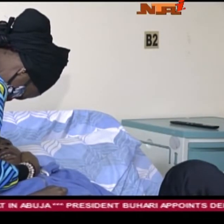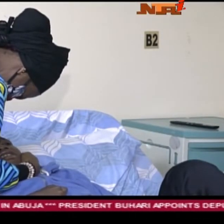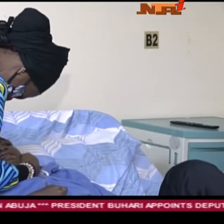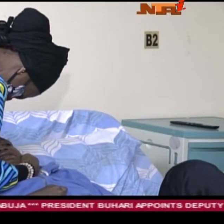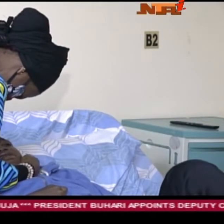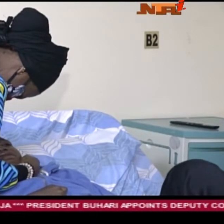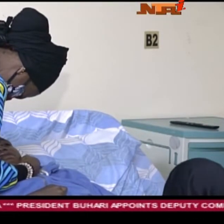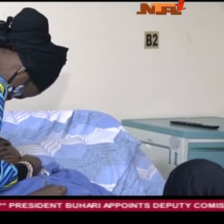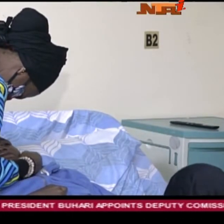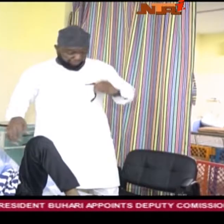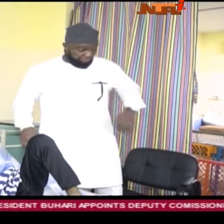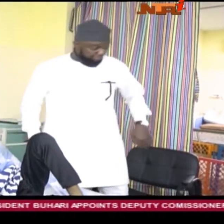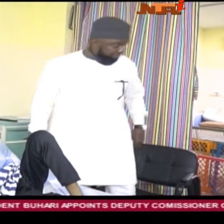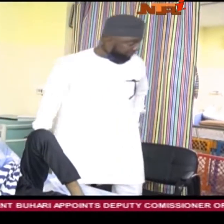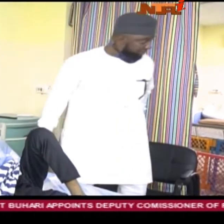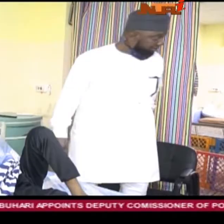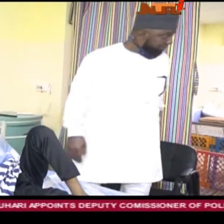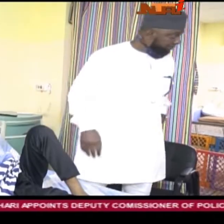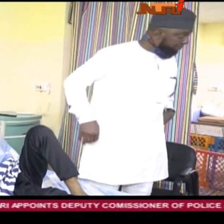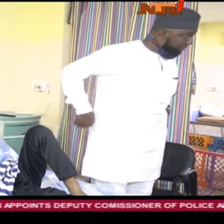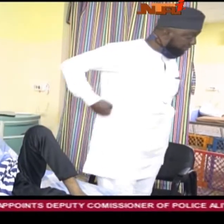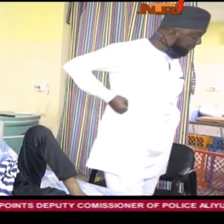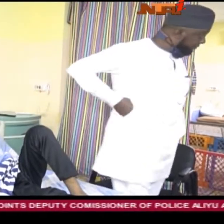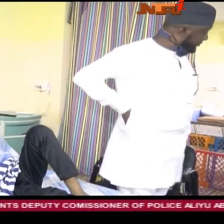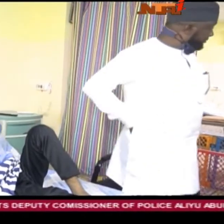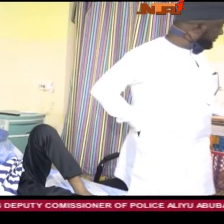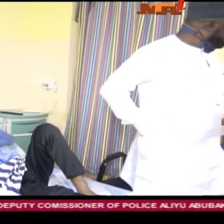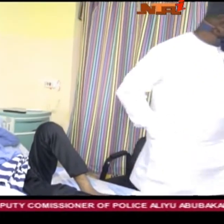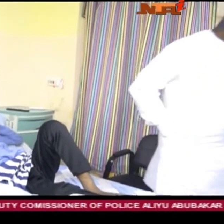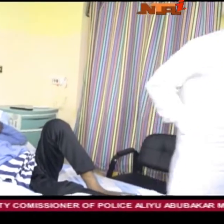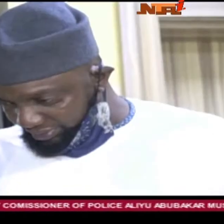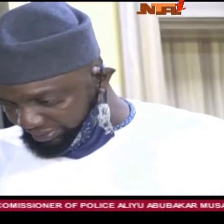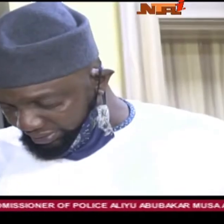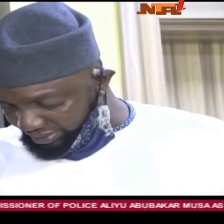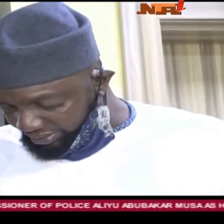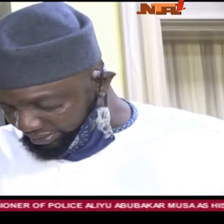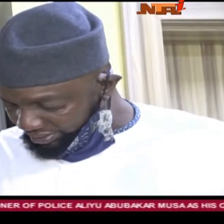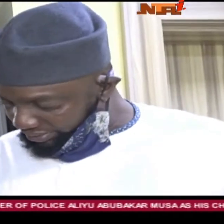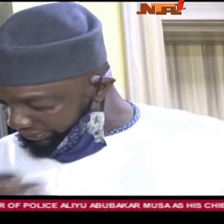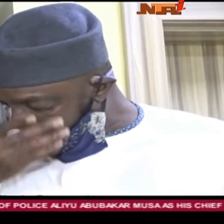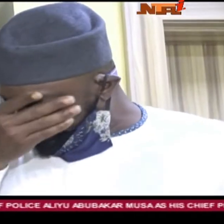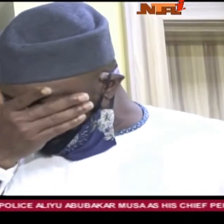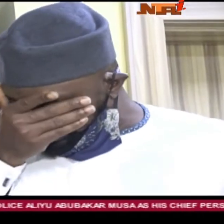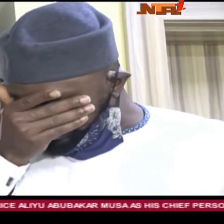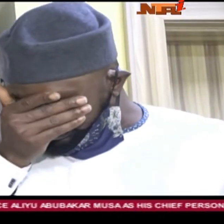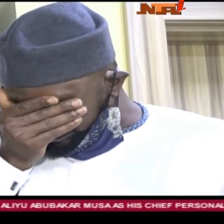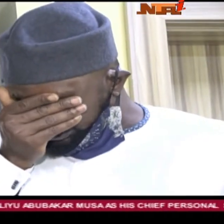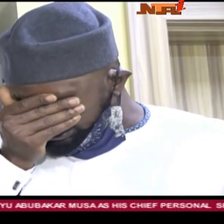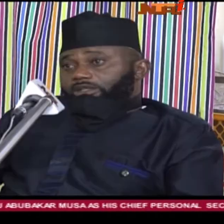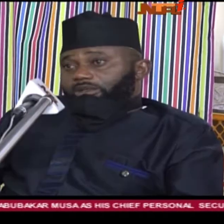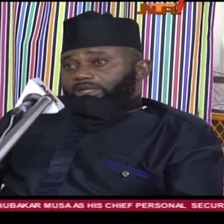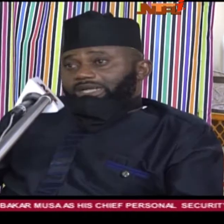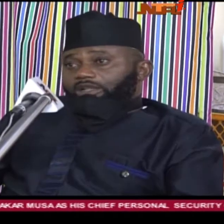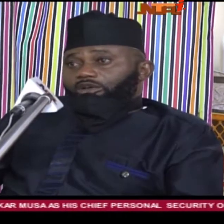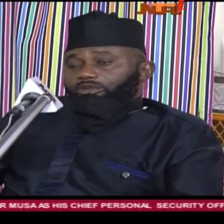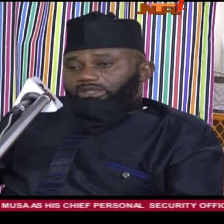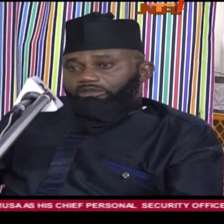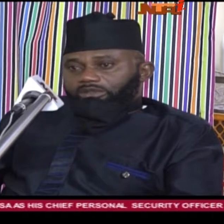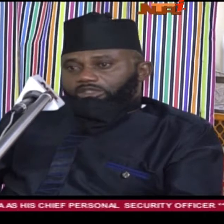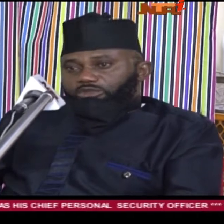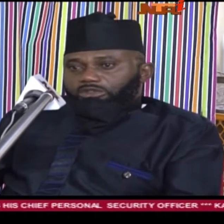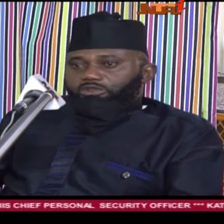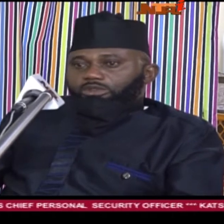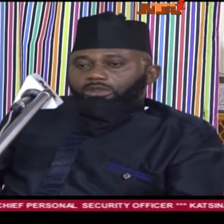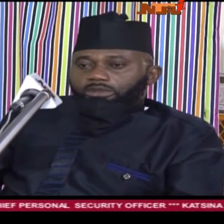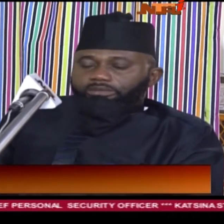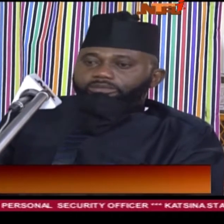as tears drop in open abandon to relieve anguish and great fear for the unknown. No matter how long you live on